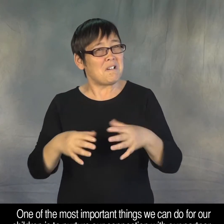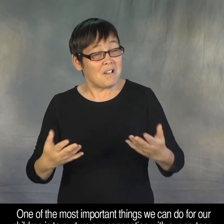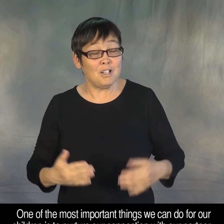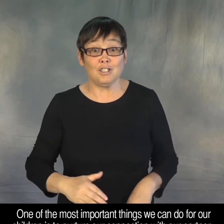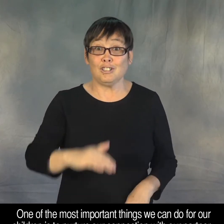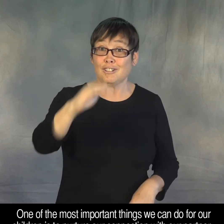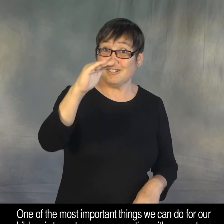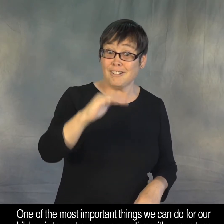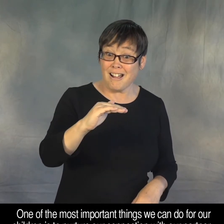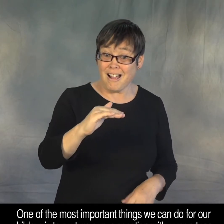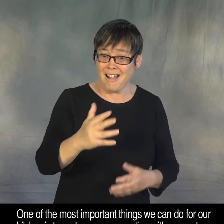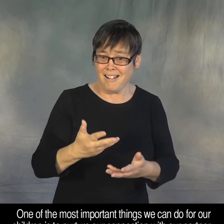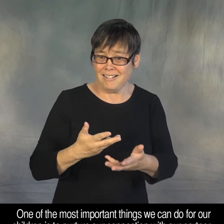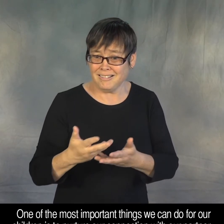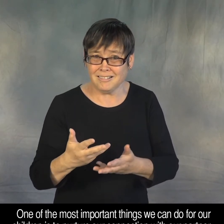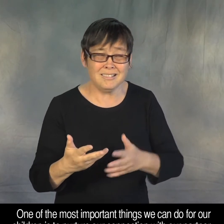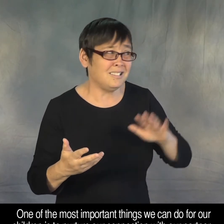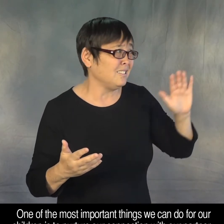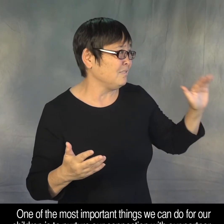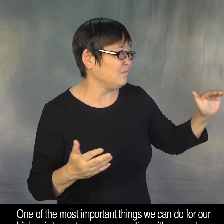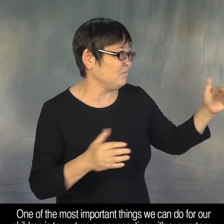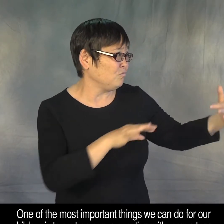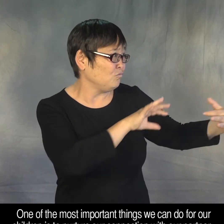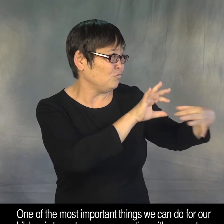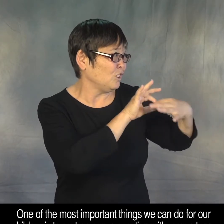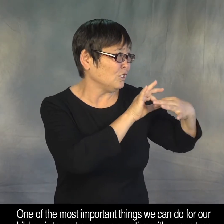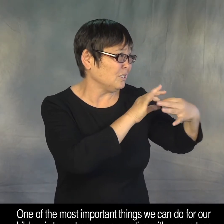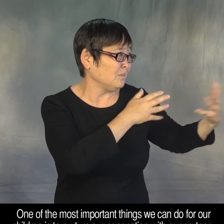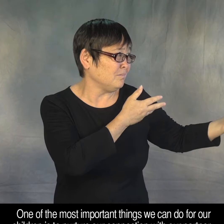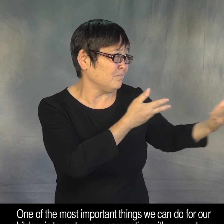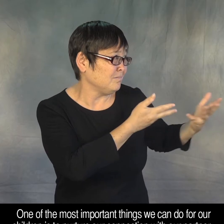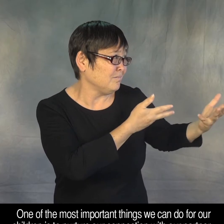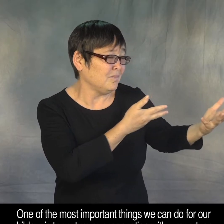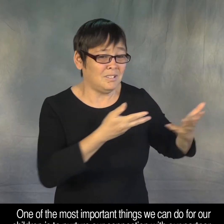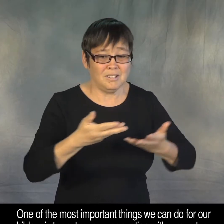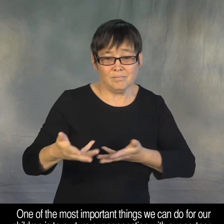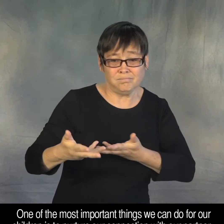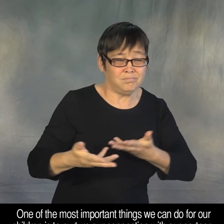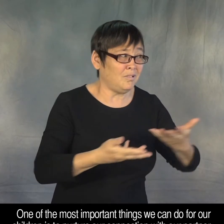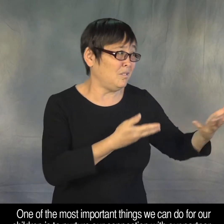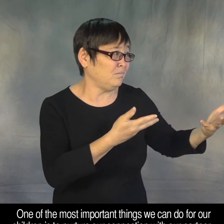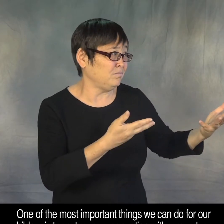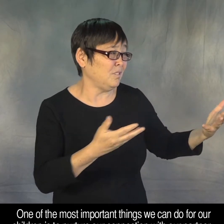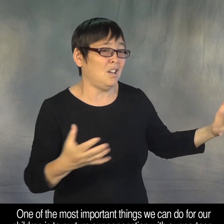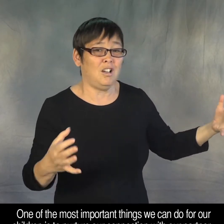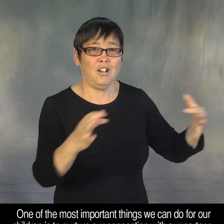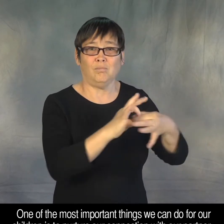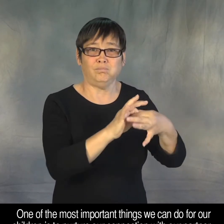One of the most important things we can do for our children is to nurture our connection with our partner